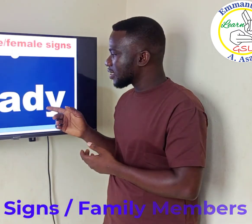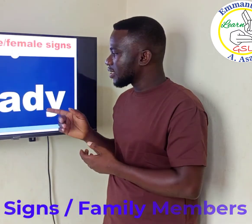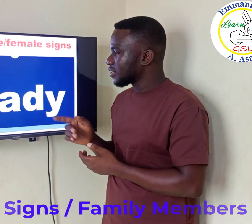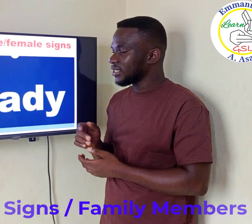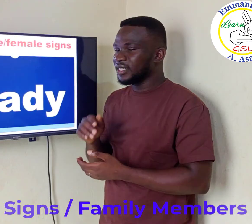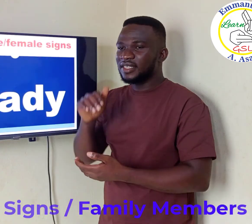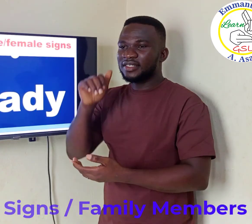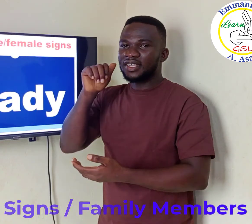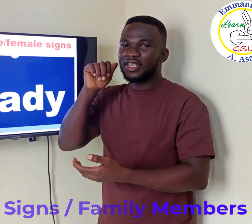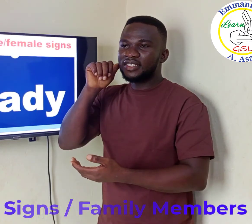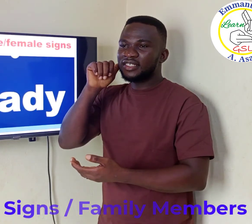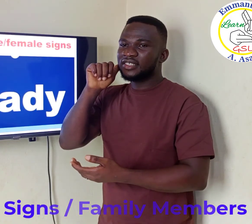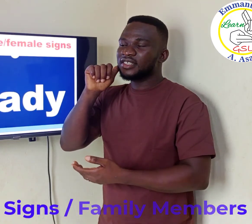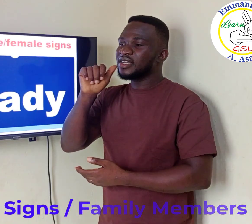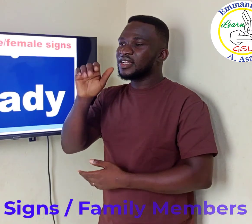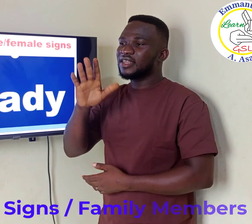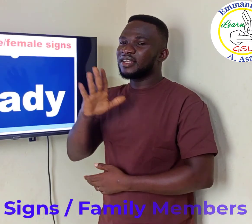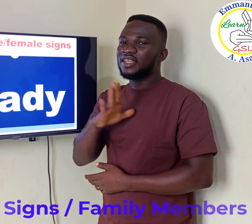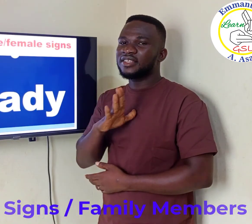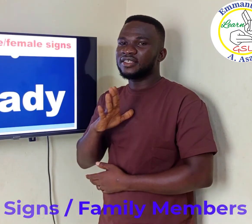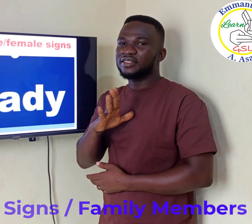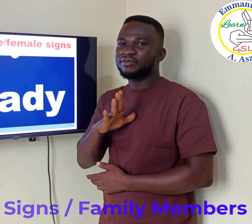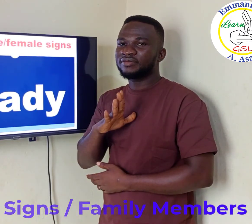Lady is signed lady,